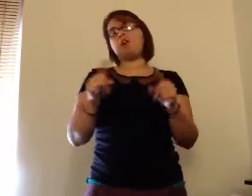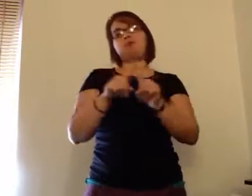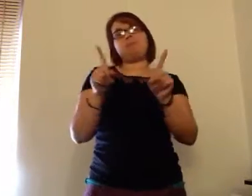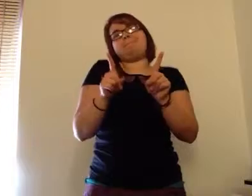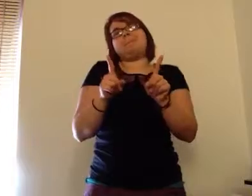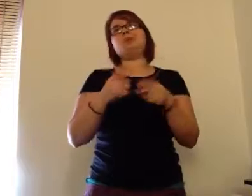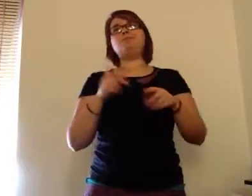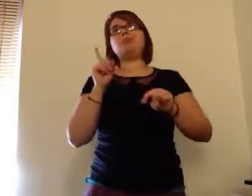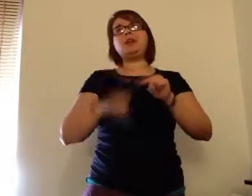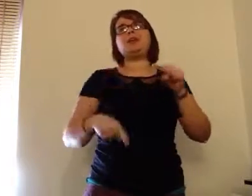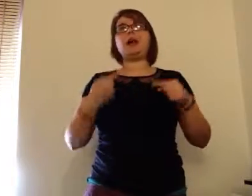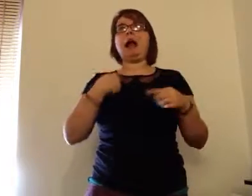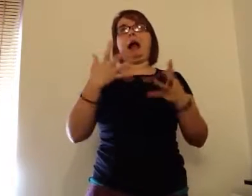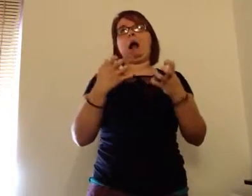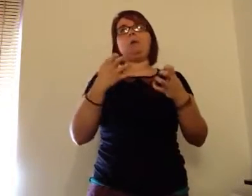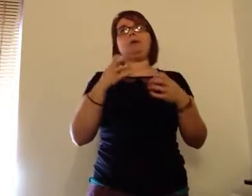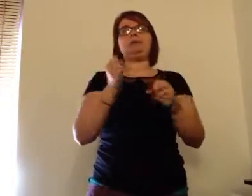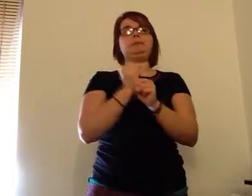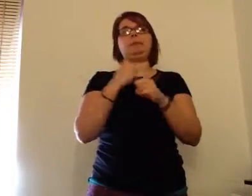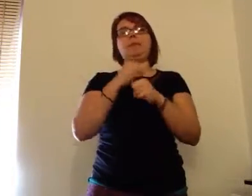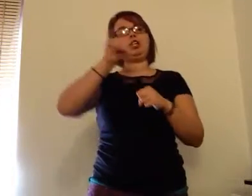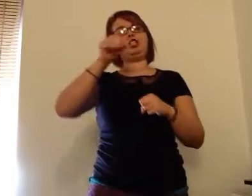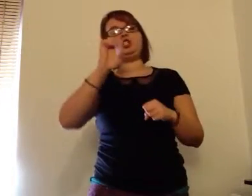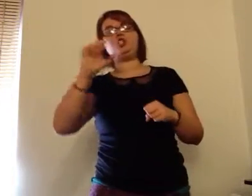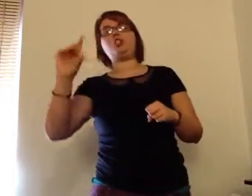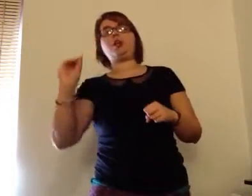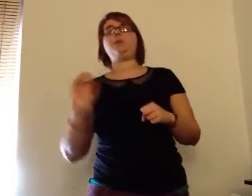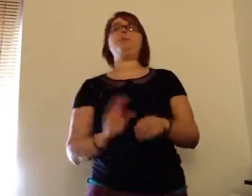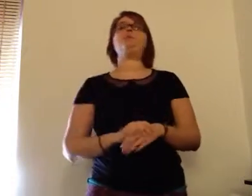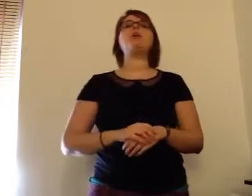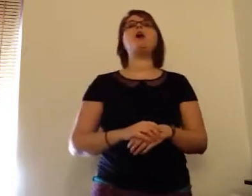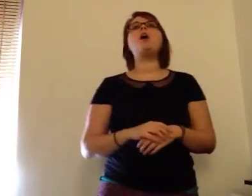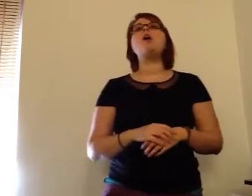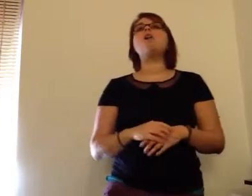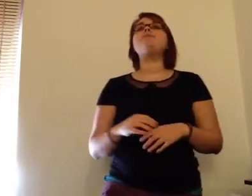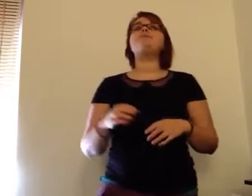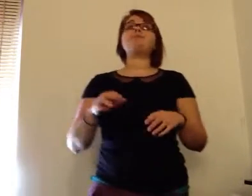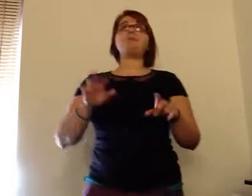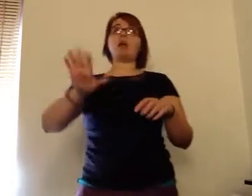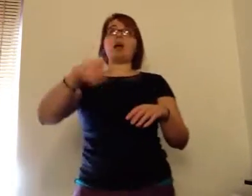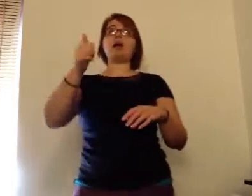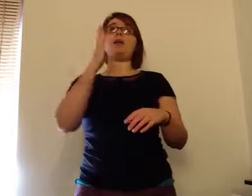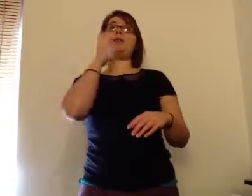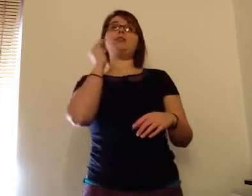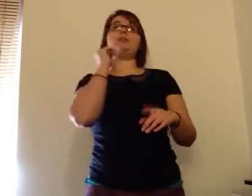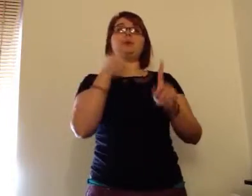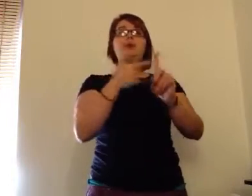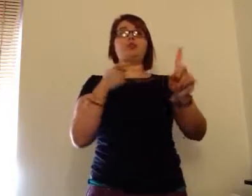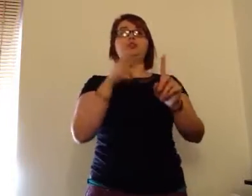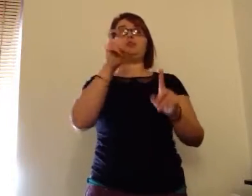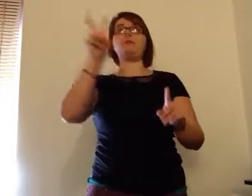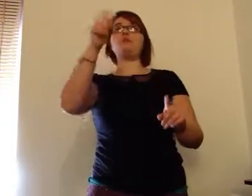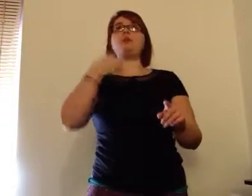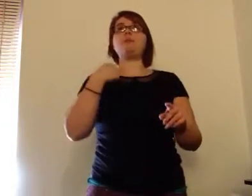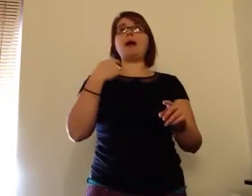And another memorable experience from this trip was when I looked out the window to the front porch. And there was this